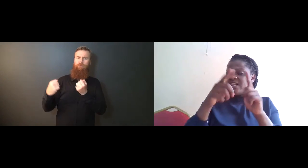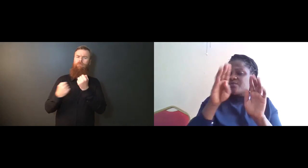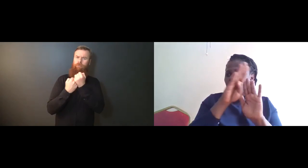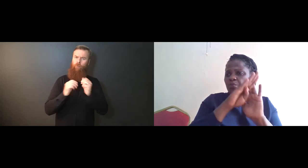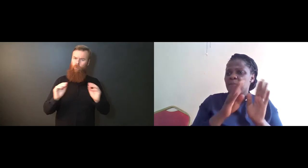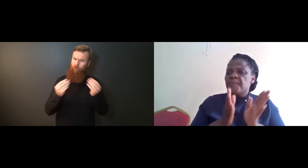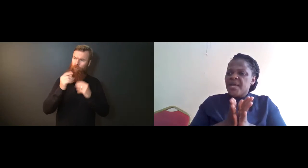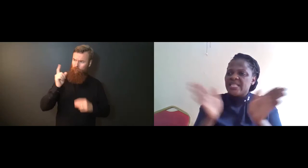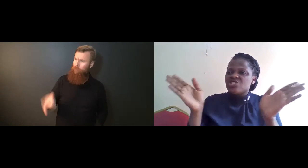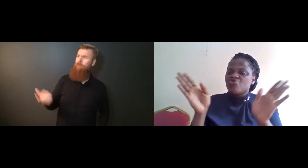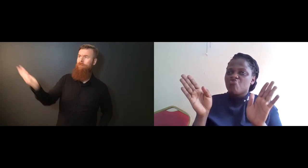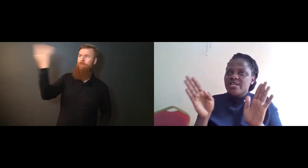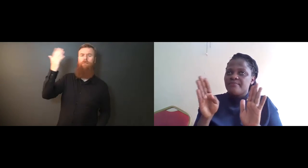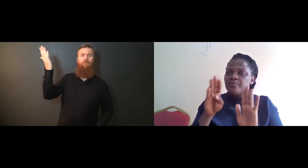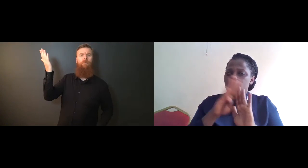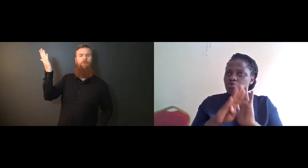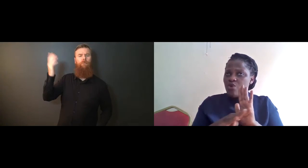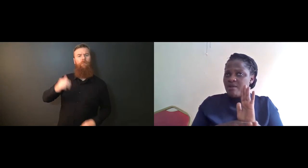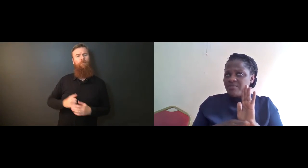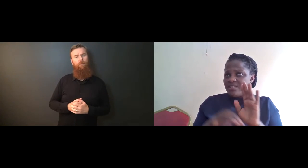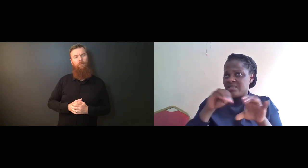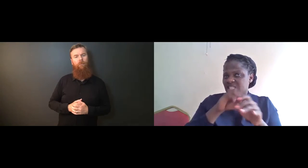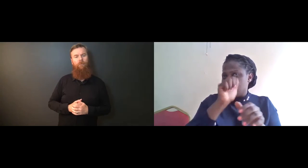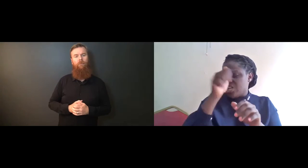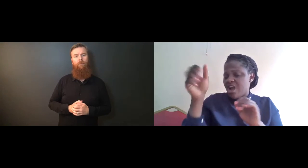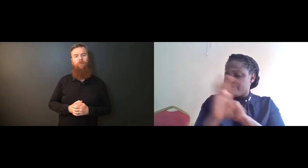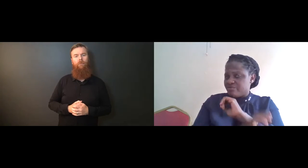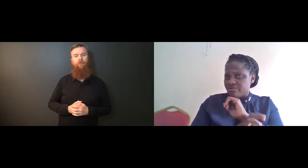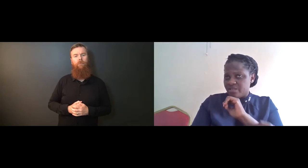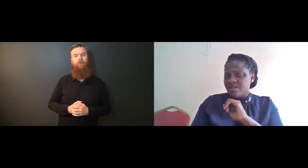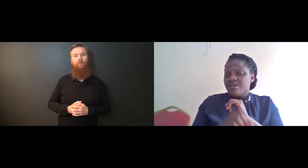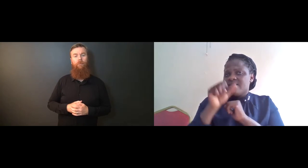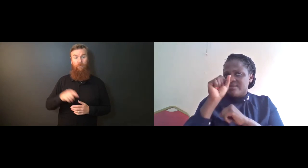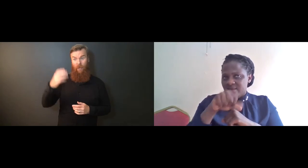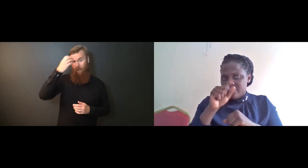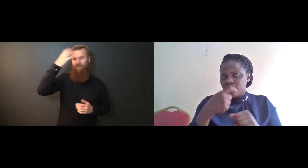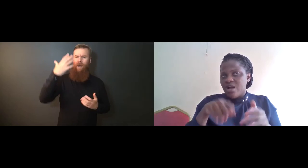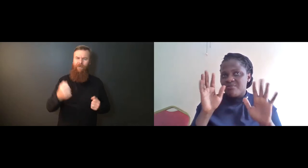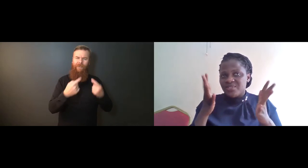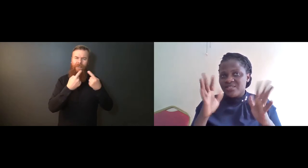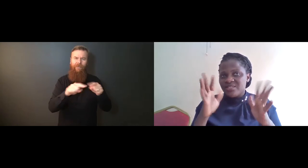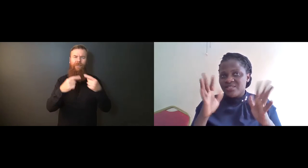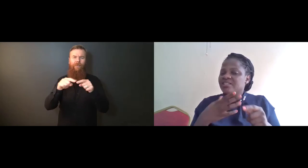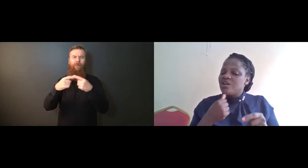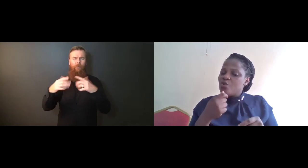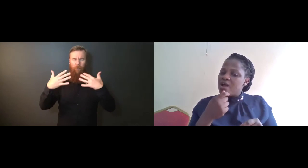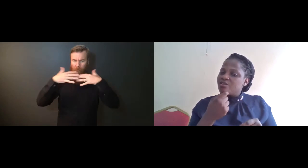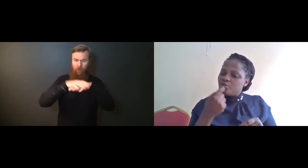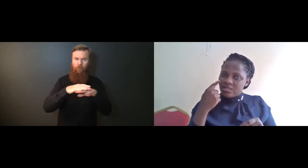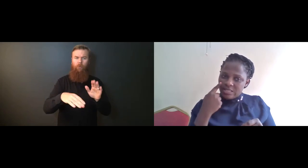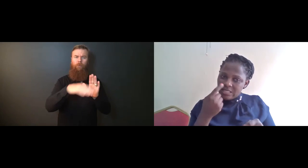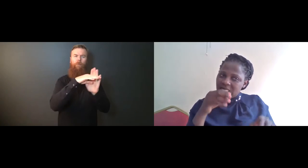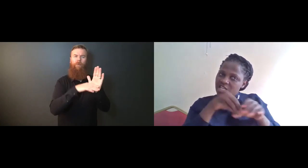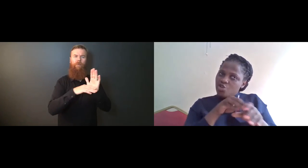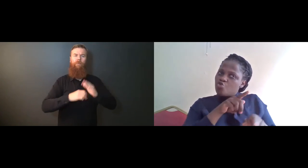You know, government has got different mainstream programs in each country. That's what I know. We do